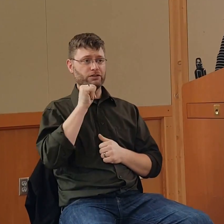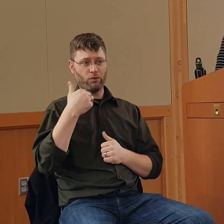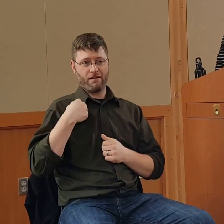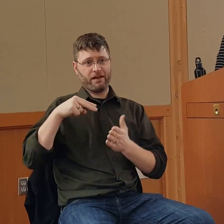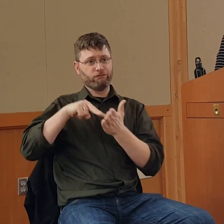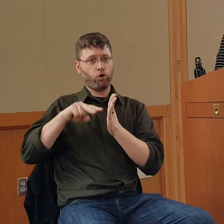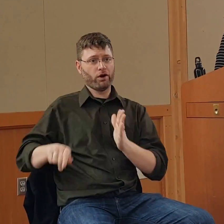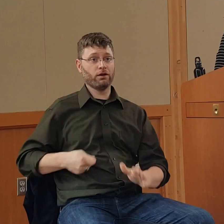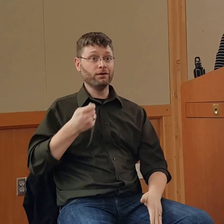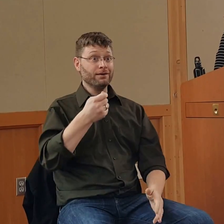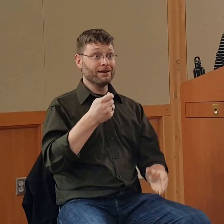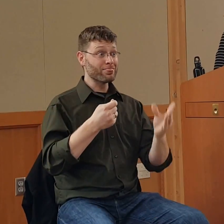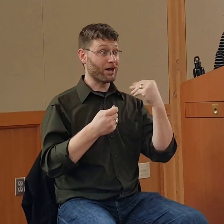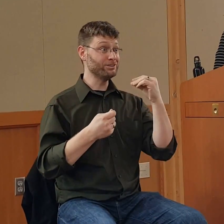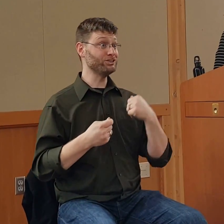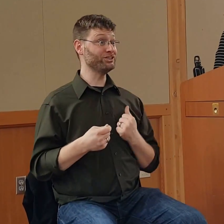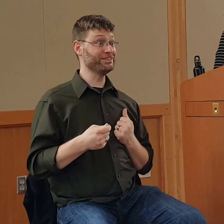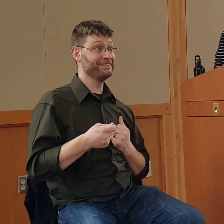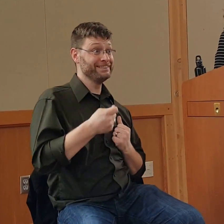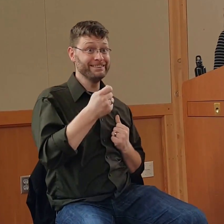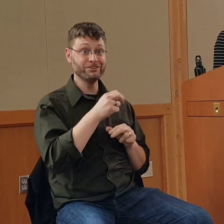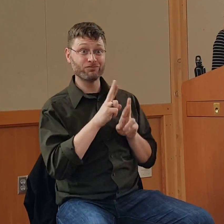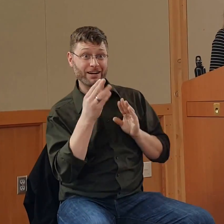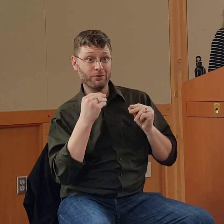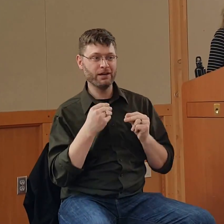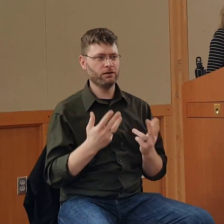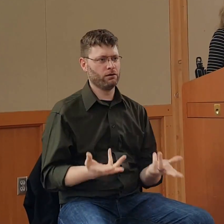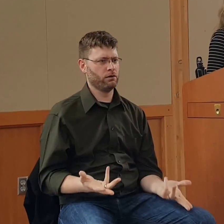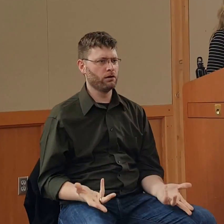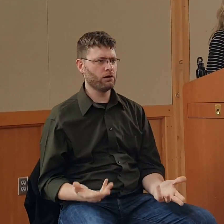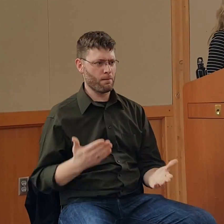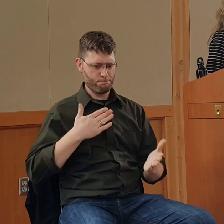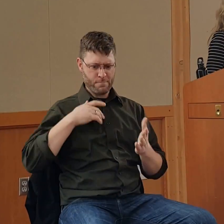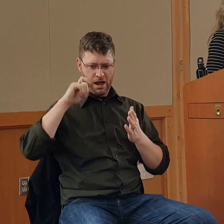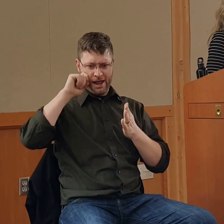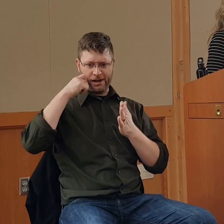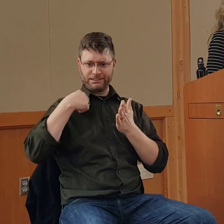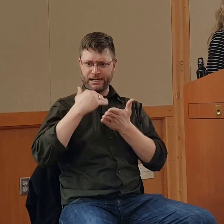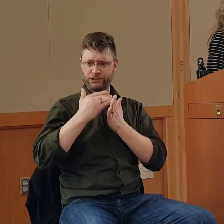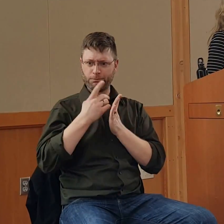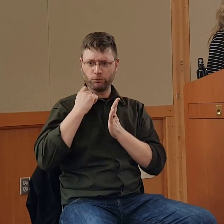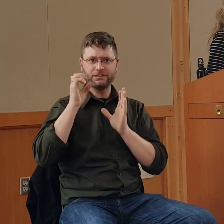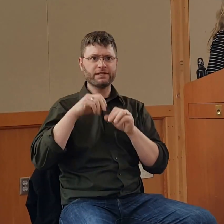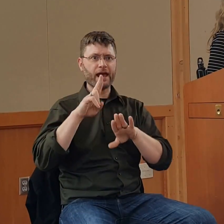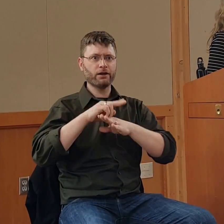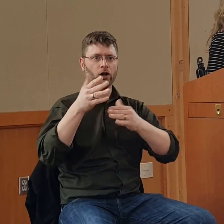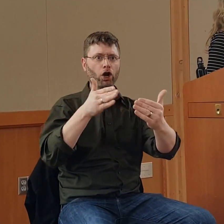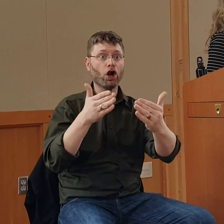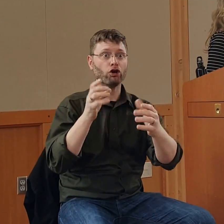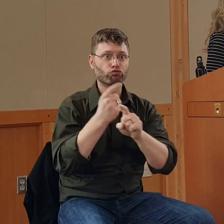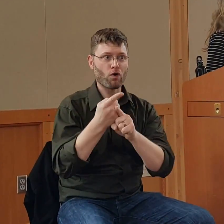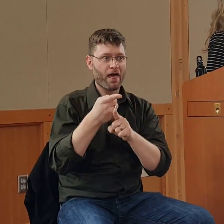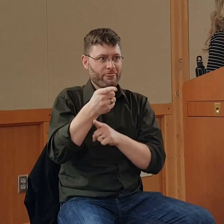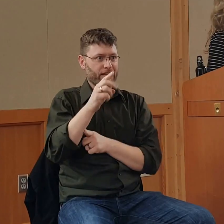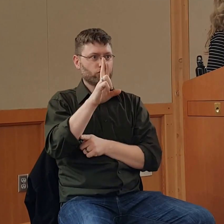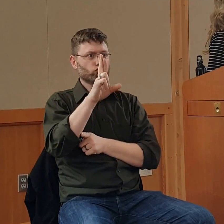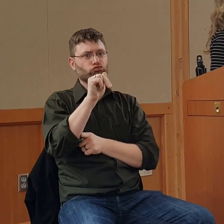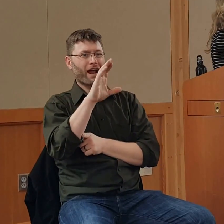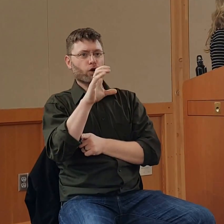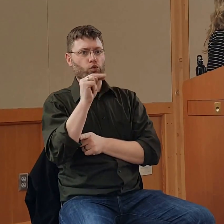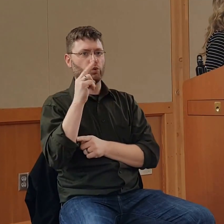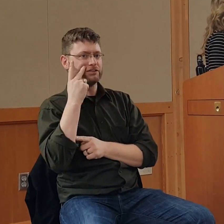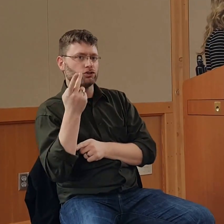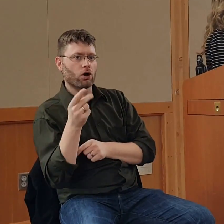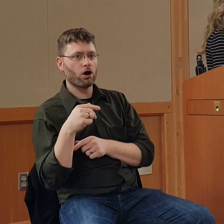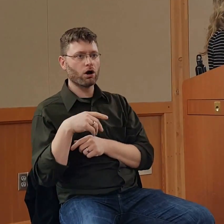start thinking about lunch and how we could use our chopped up onions with that raccoon. We just don't do that, right?